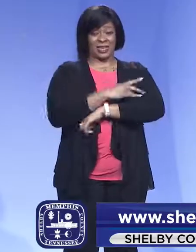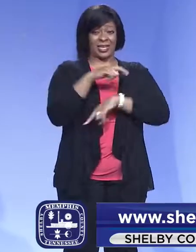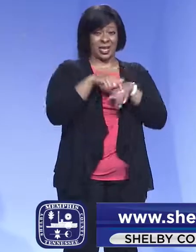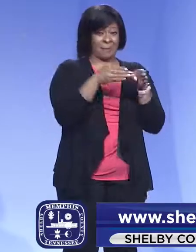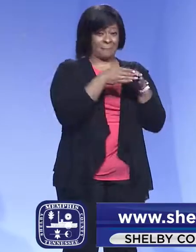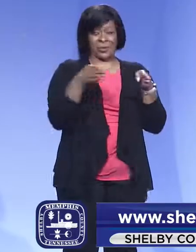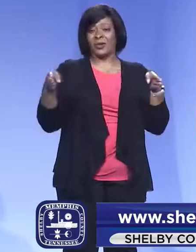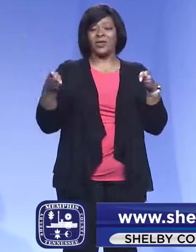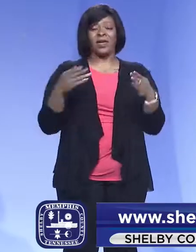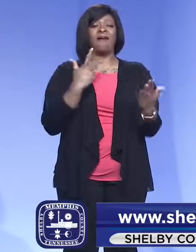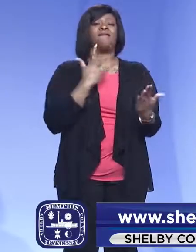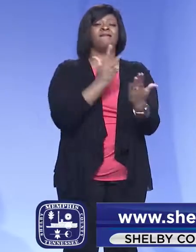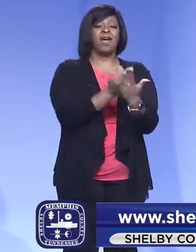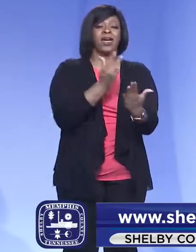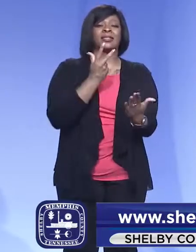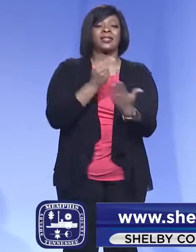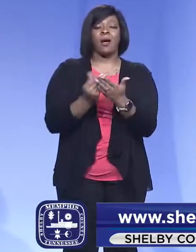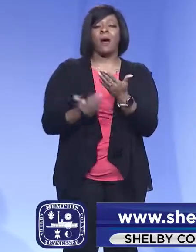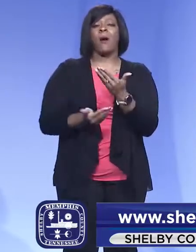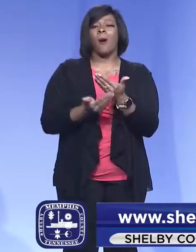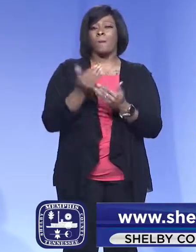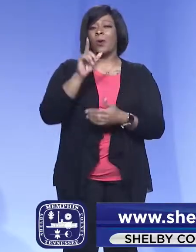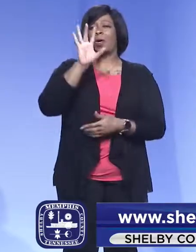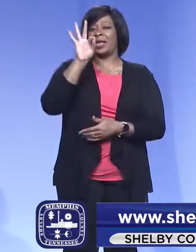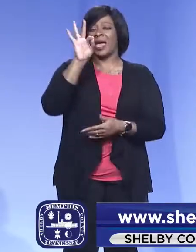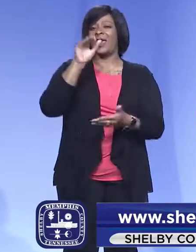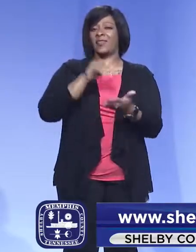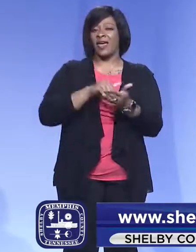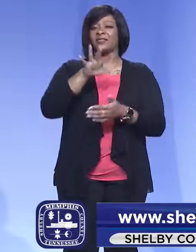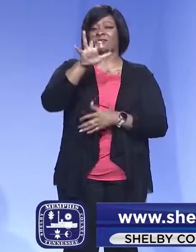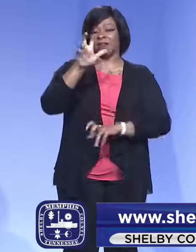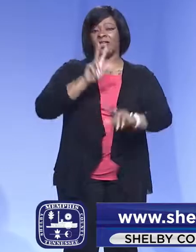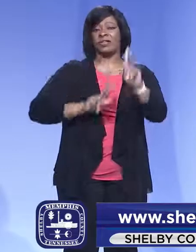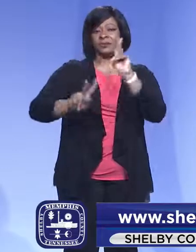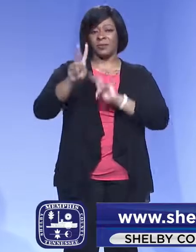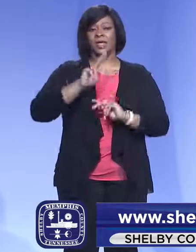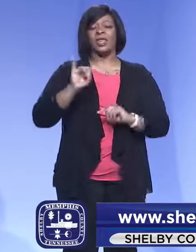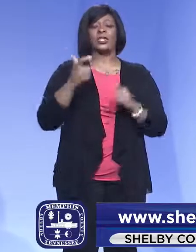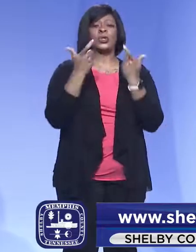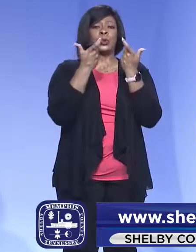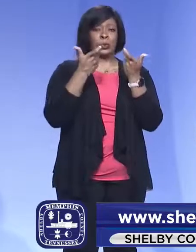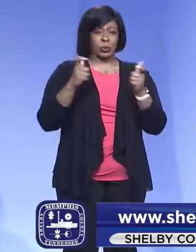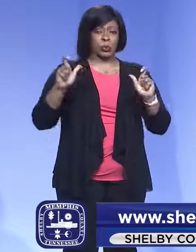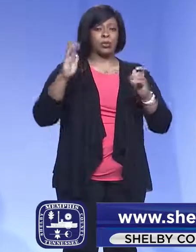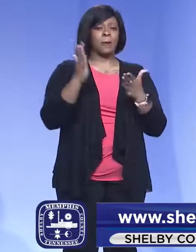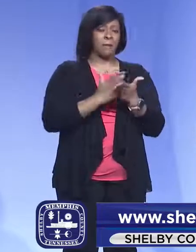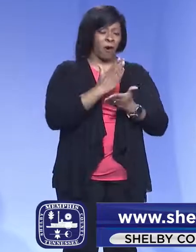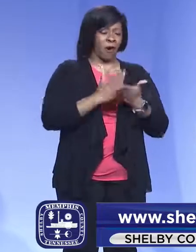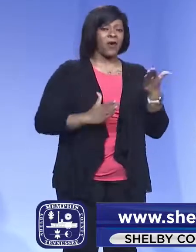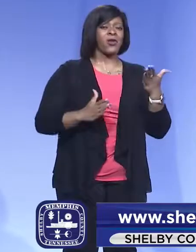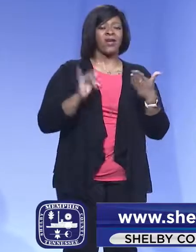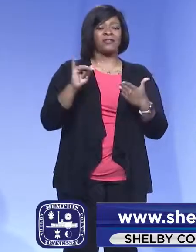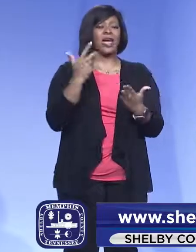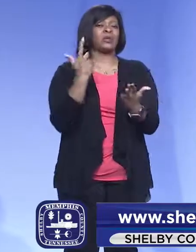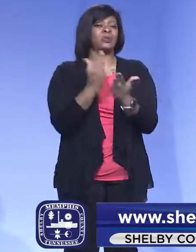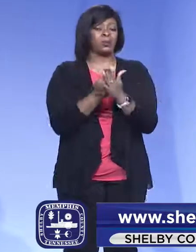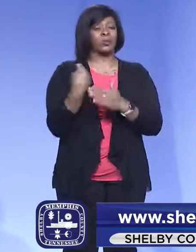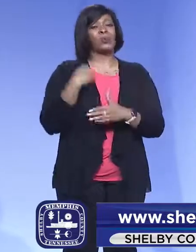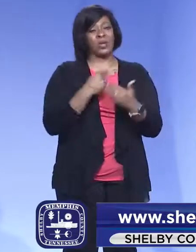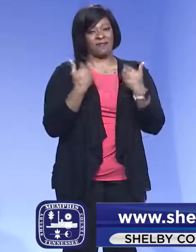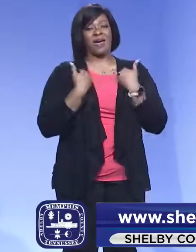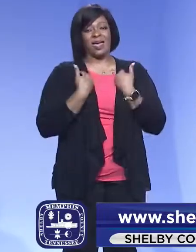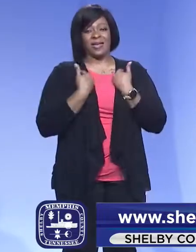time, vaccinate almost 9,500 people, which is a significant portion of the doses that we